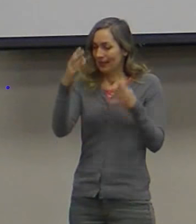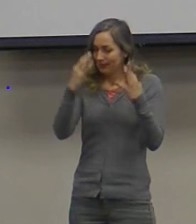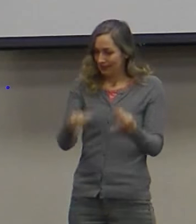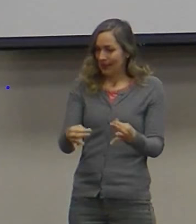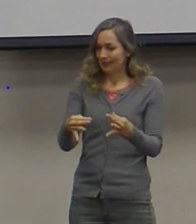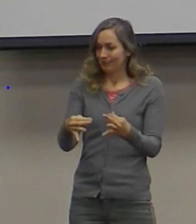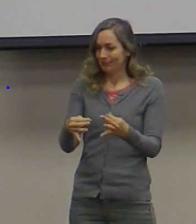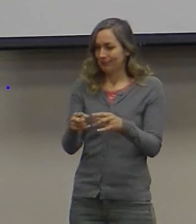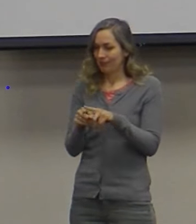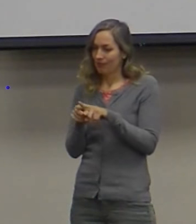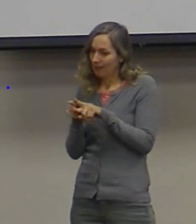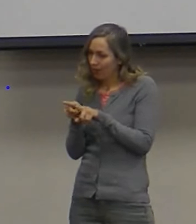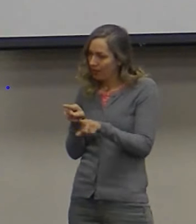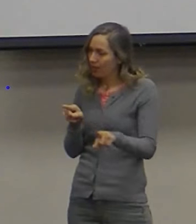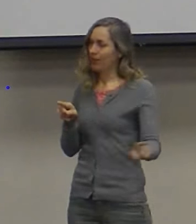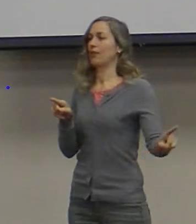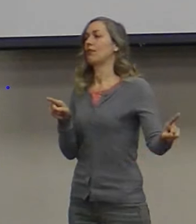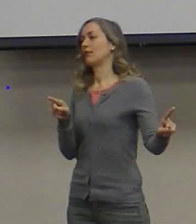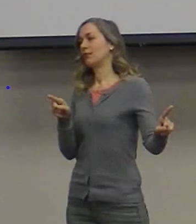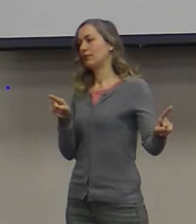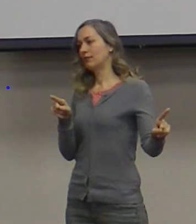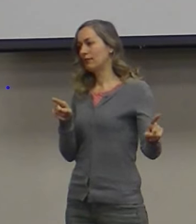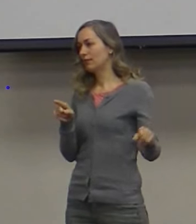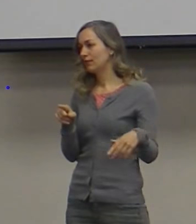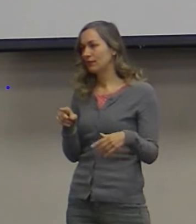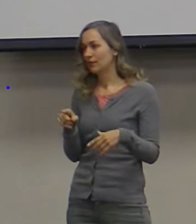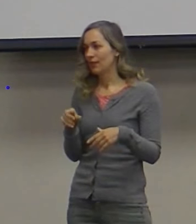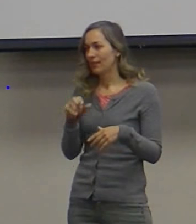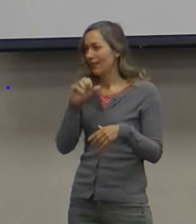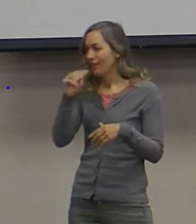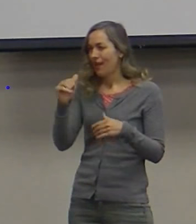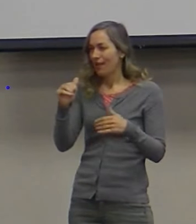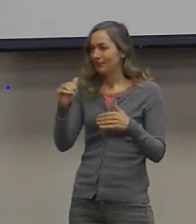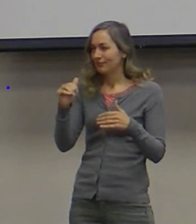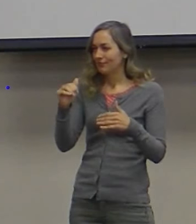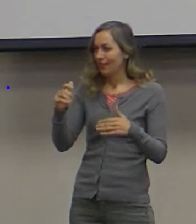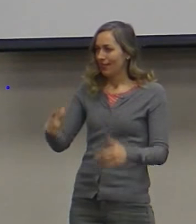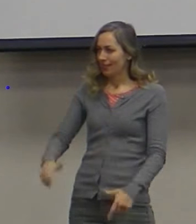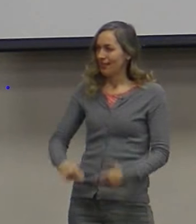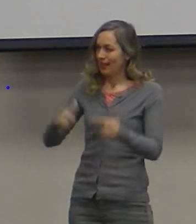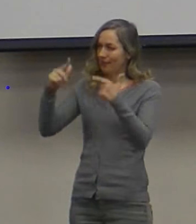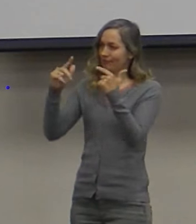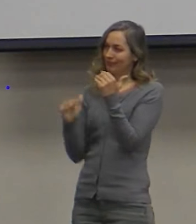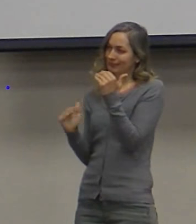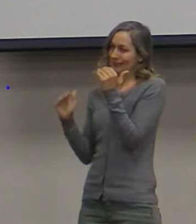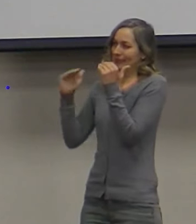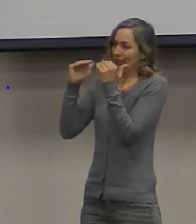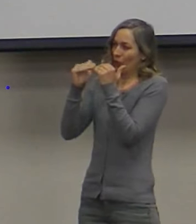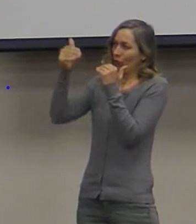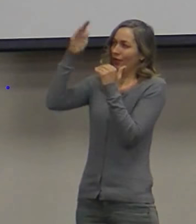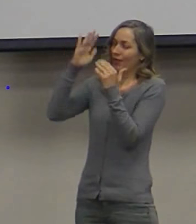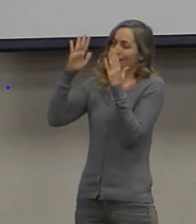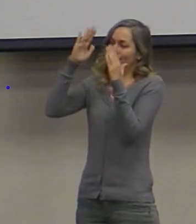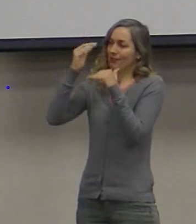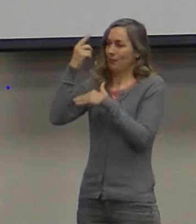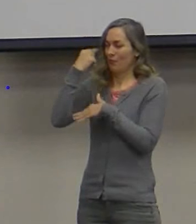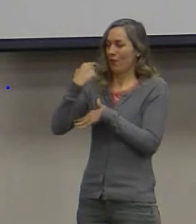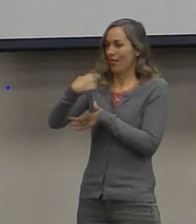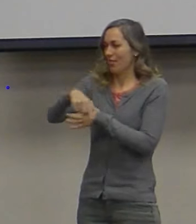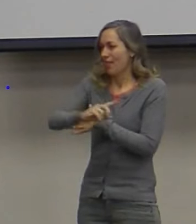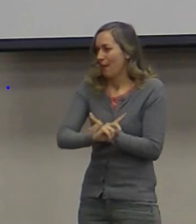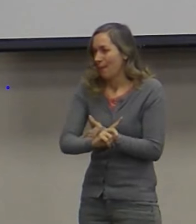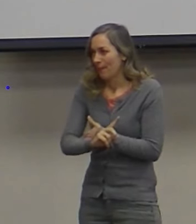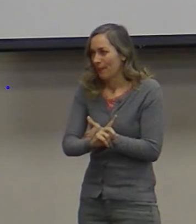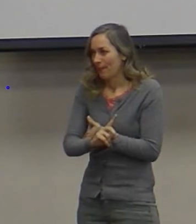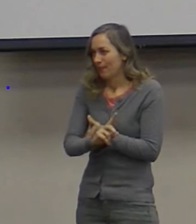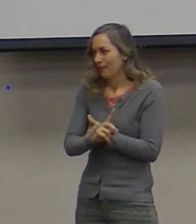way. They weren't living up to the expectation that God had for them. They weren't living up to the ideals and dreams